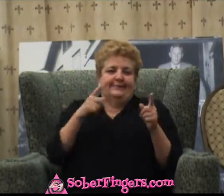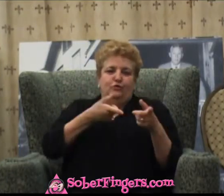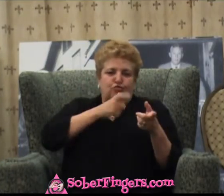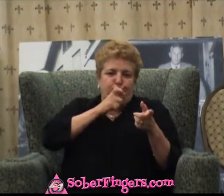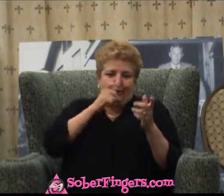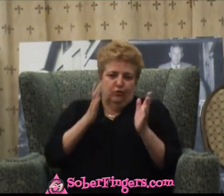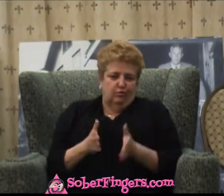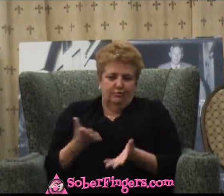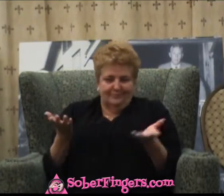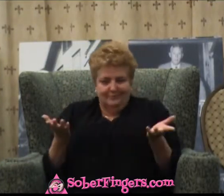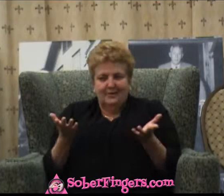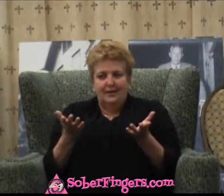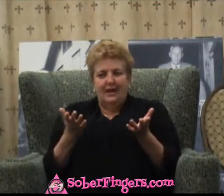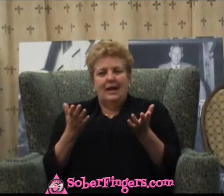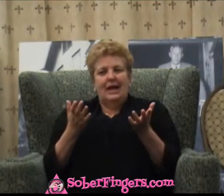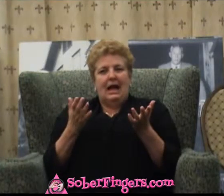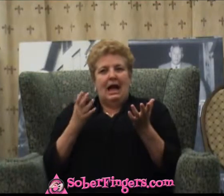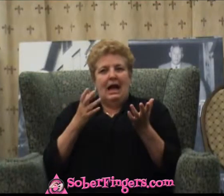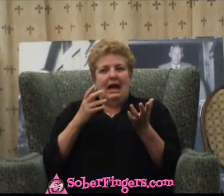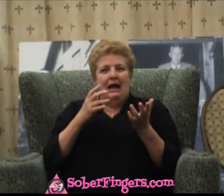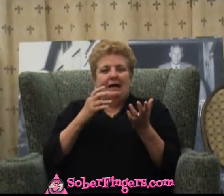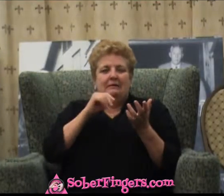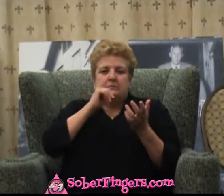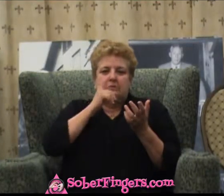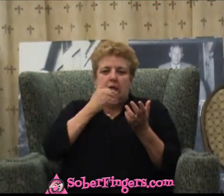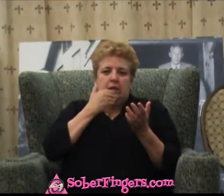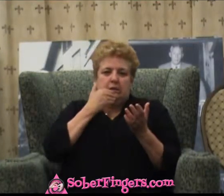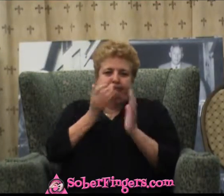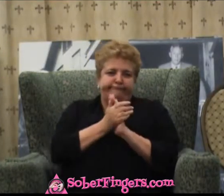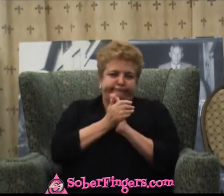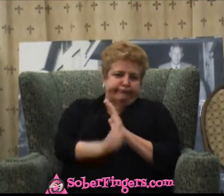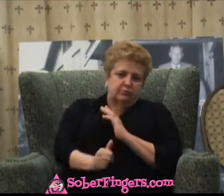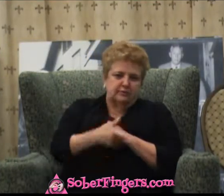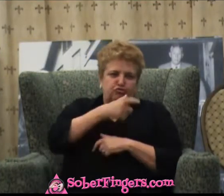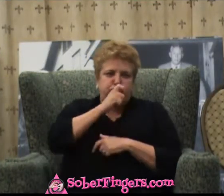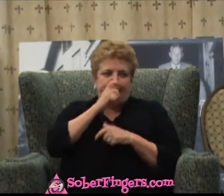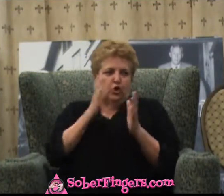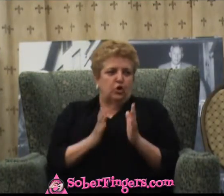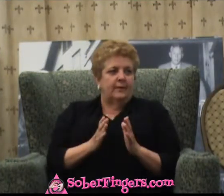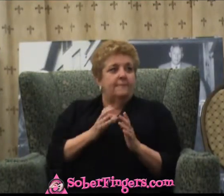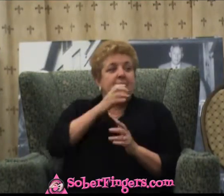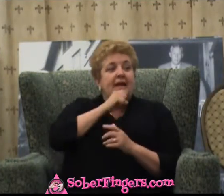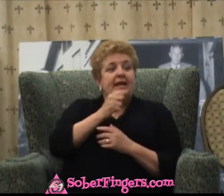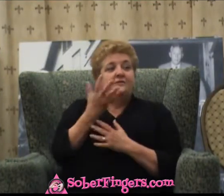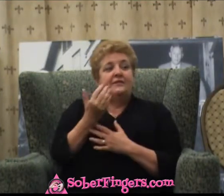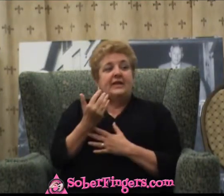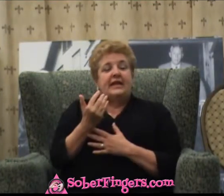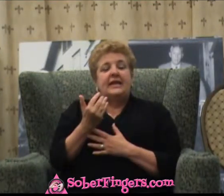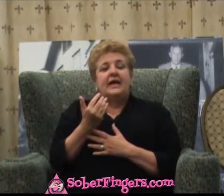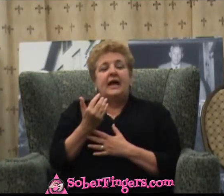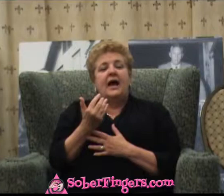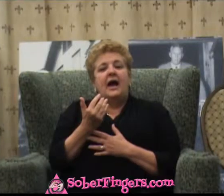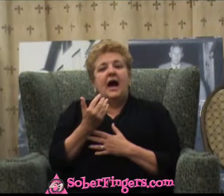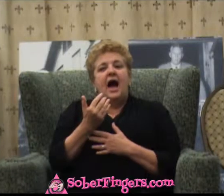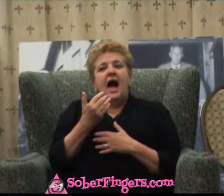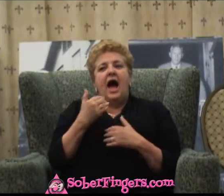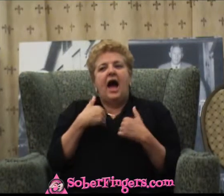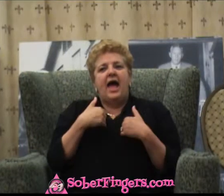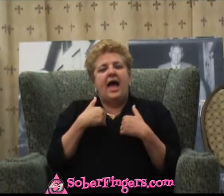know, I'm just not a good drinker. By the time I was 15, I had my very first of many bouts of alcohol poisoning, had to